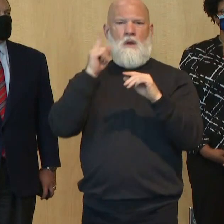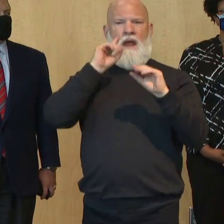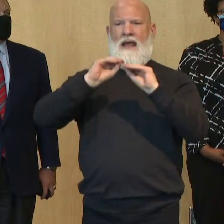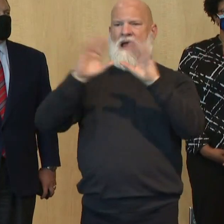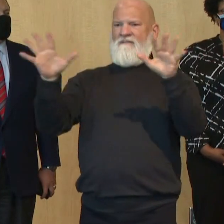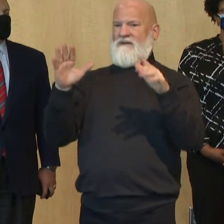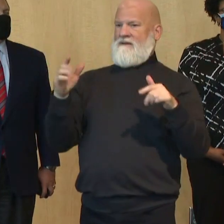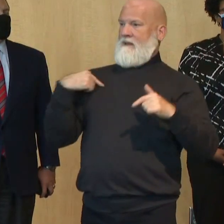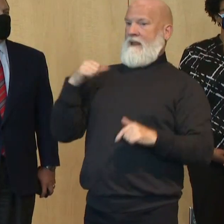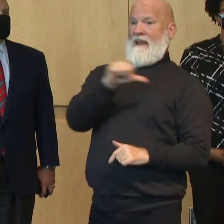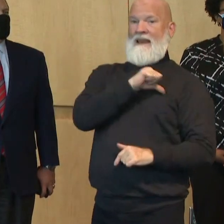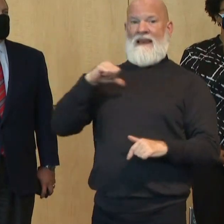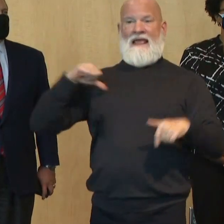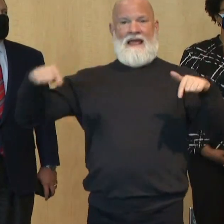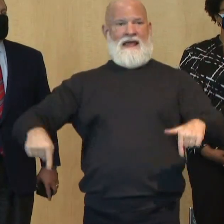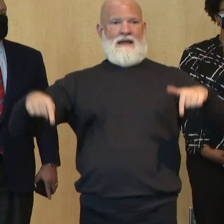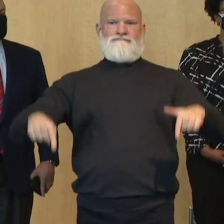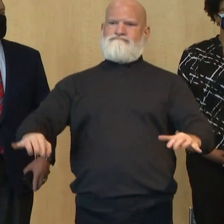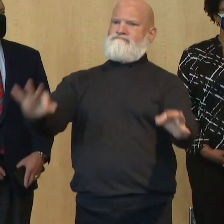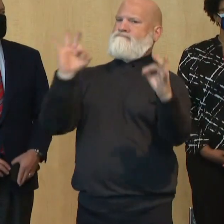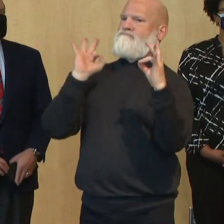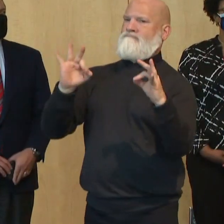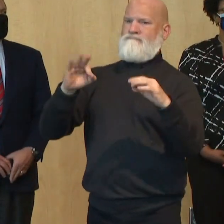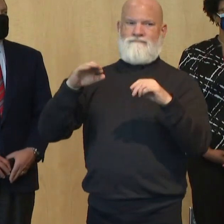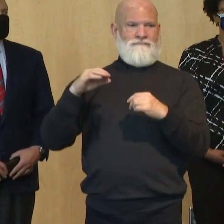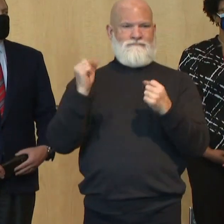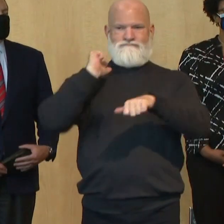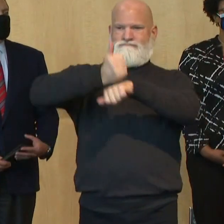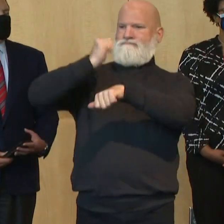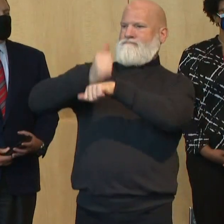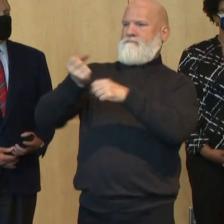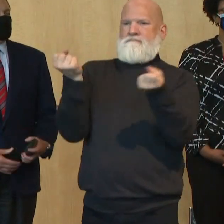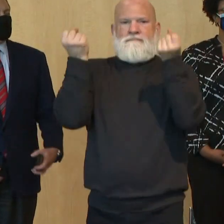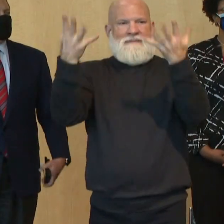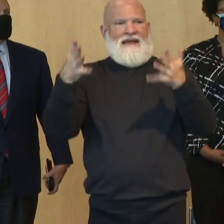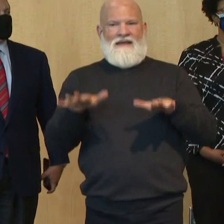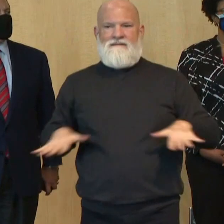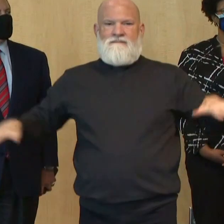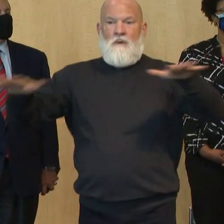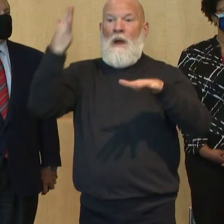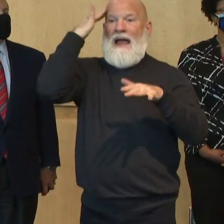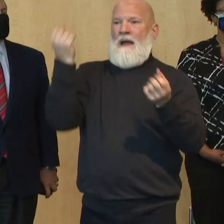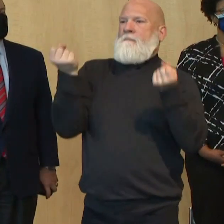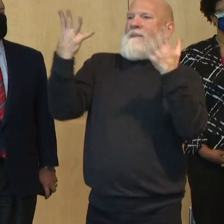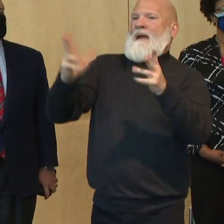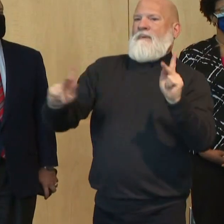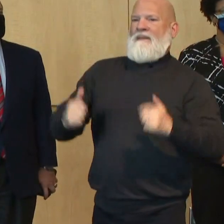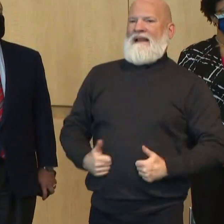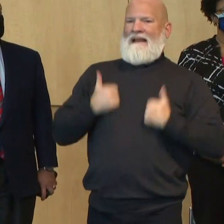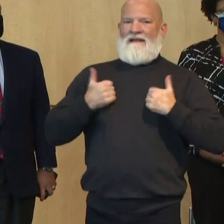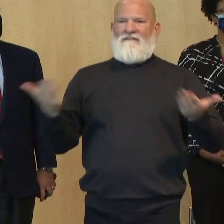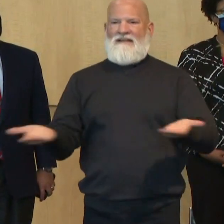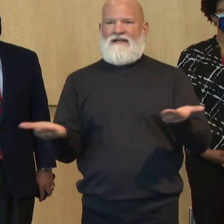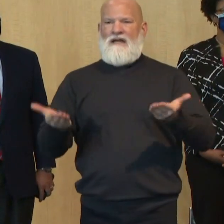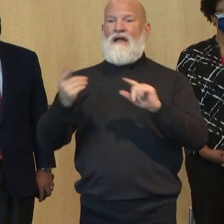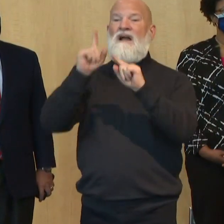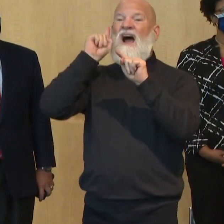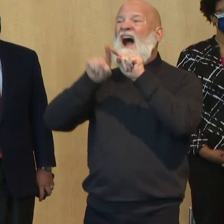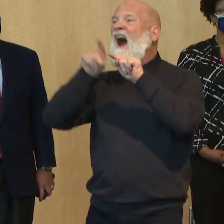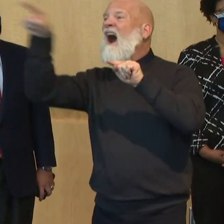close together and it's still going to be very effective just because of the number of people. But there are parts throughout the state that they may